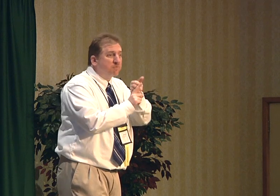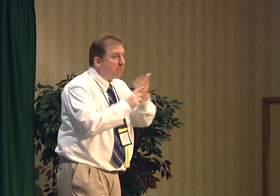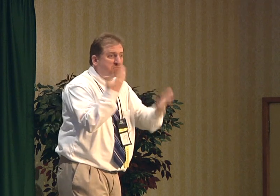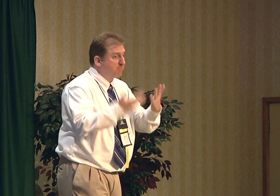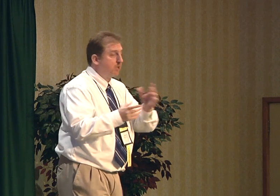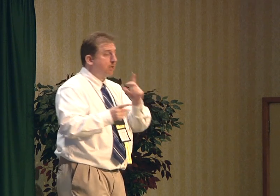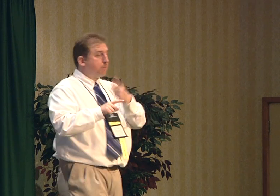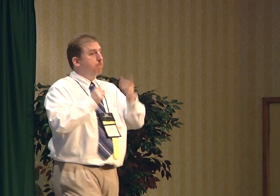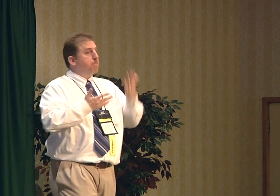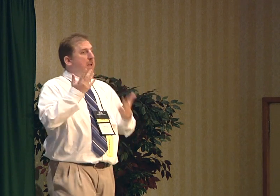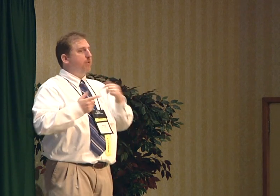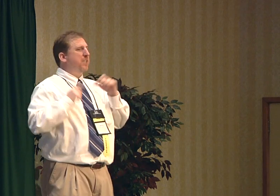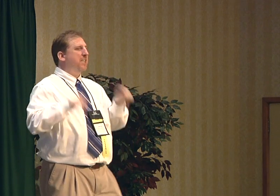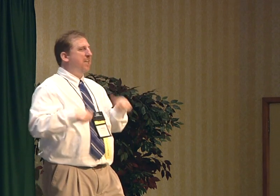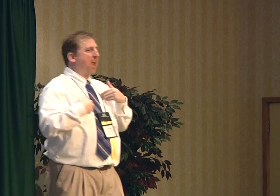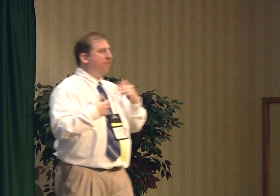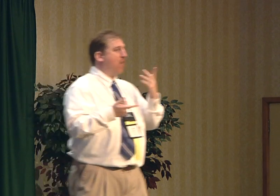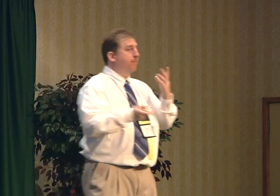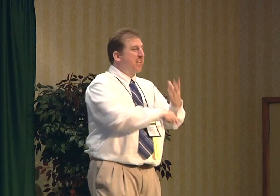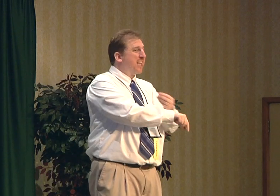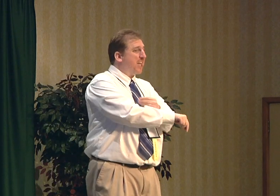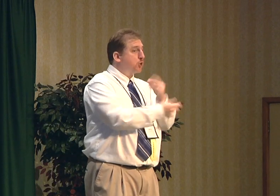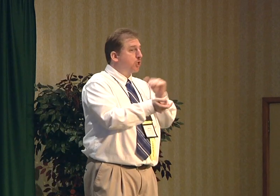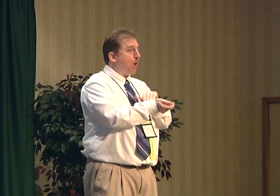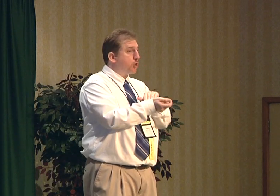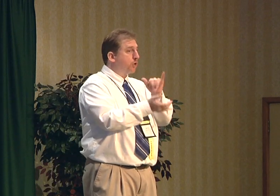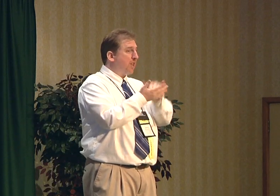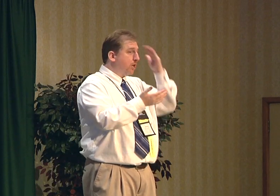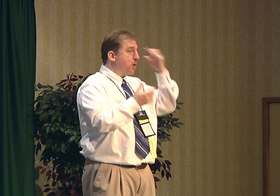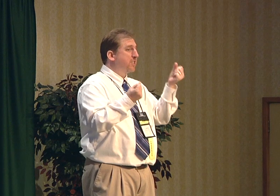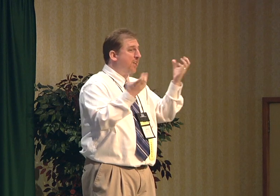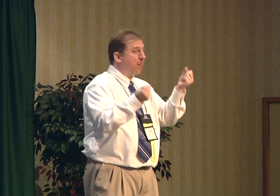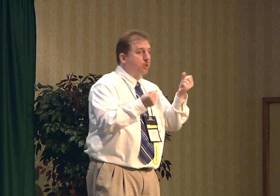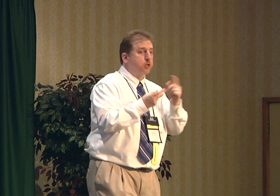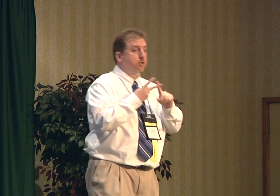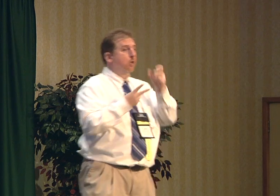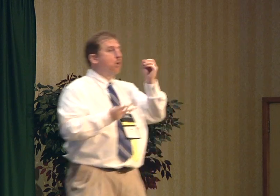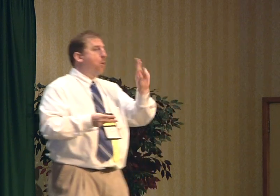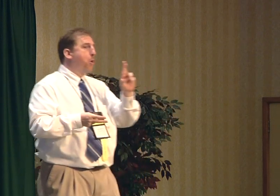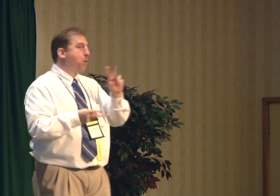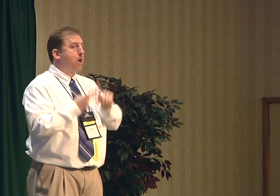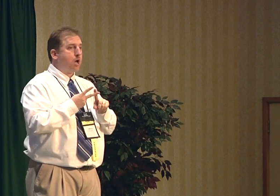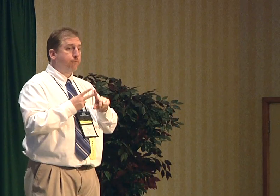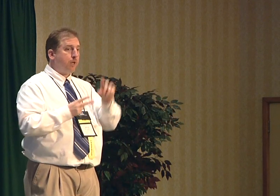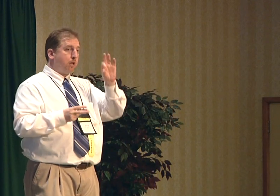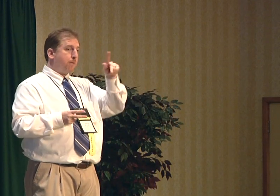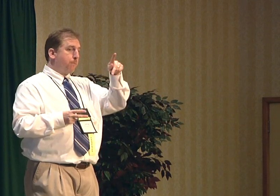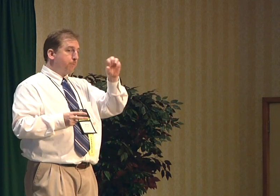maybe the doctor isn't deaf, but maybe we could have a cancer doctor that knows sign language, or